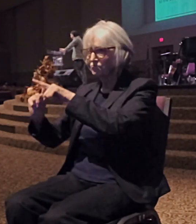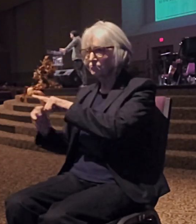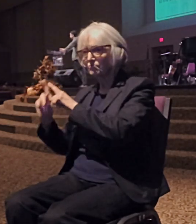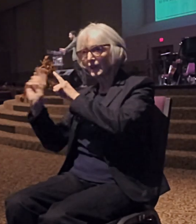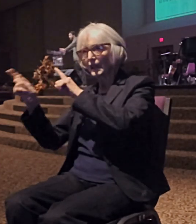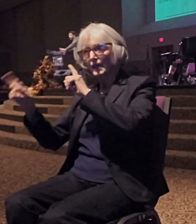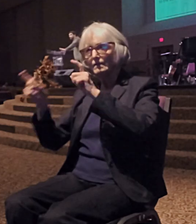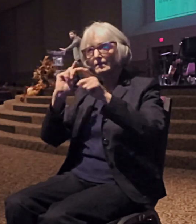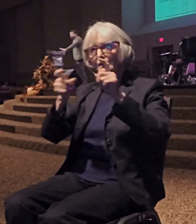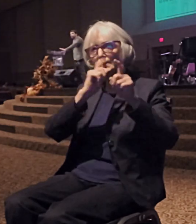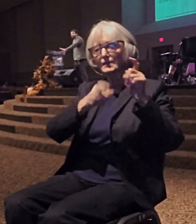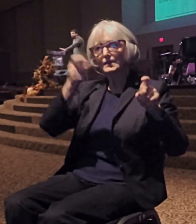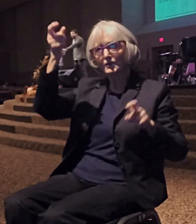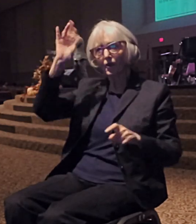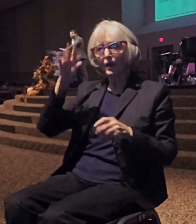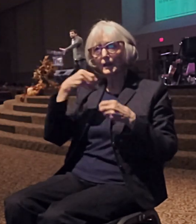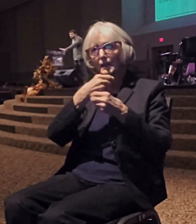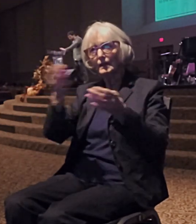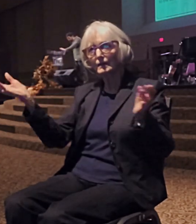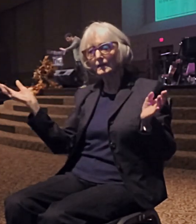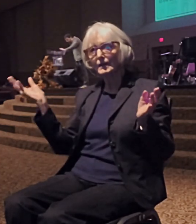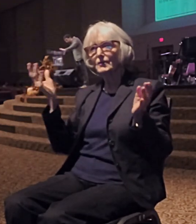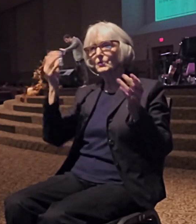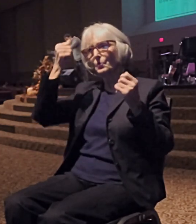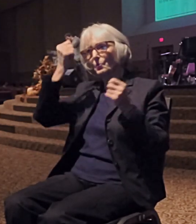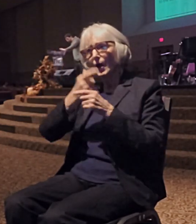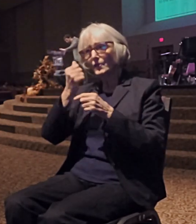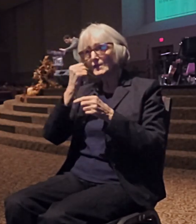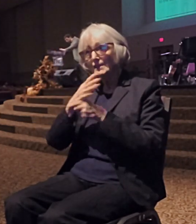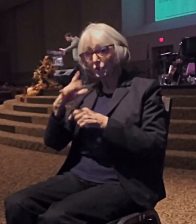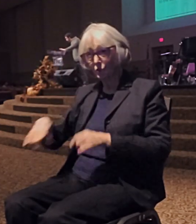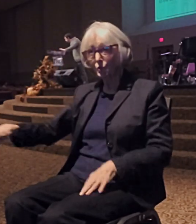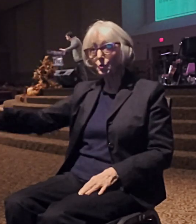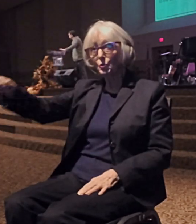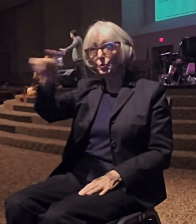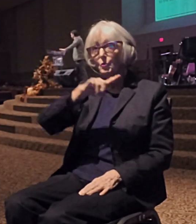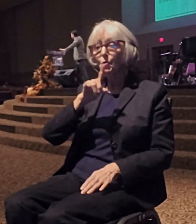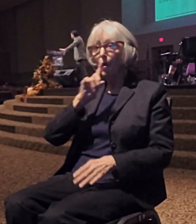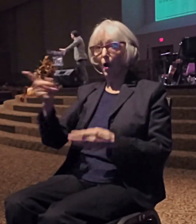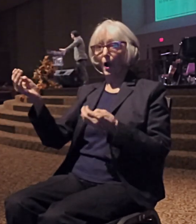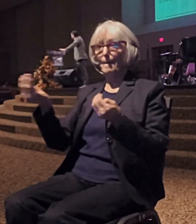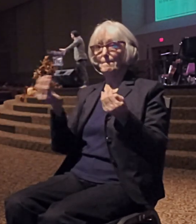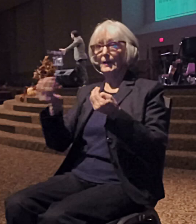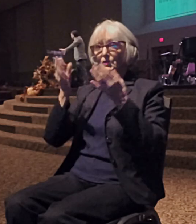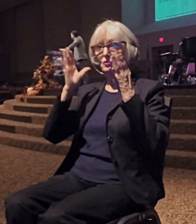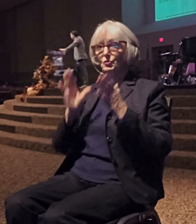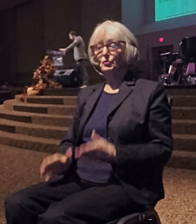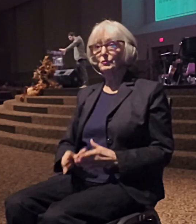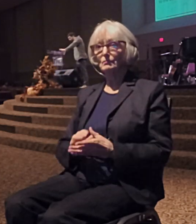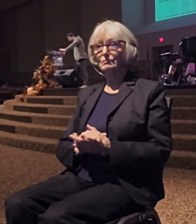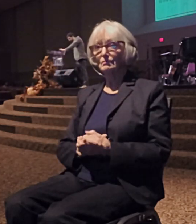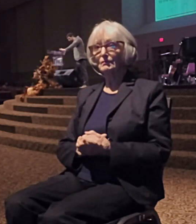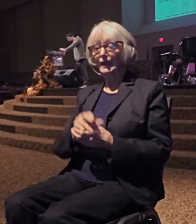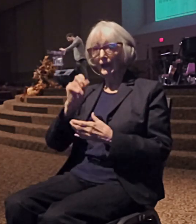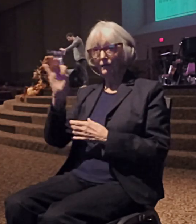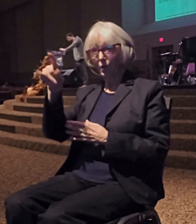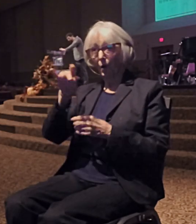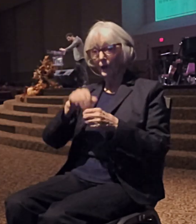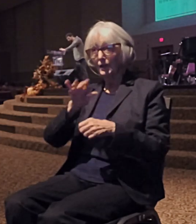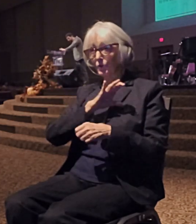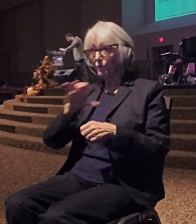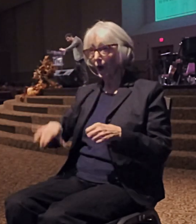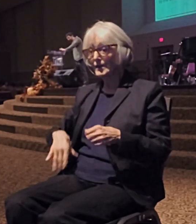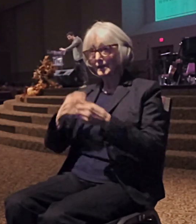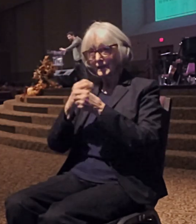to the grace of God. Church family, brothers and sisters, you are a minister. If you are in Christ, saved